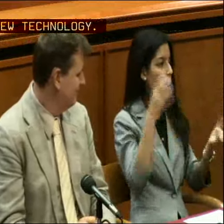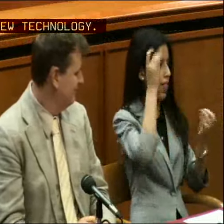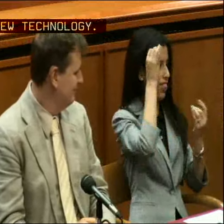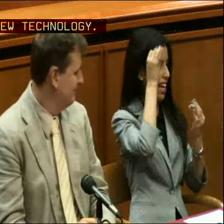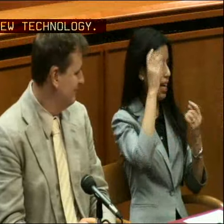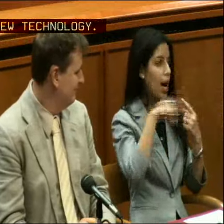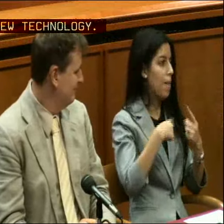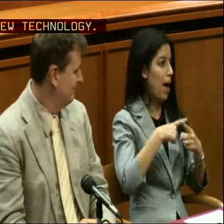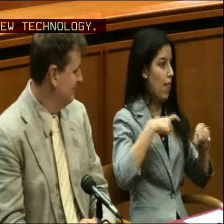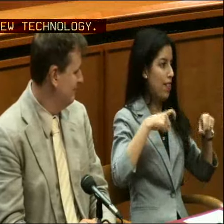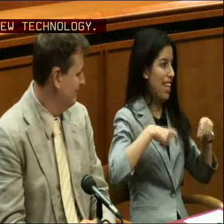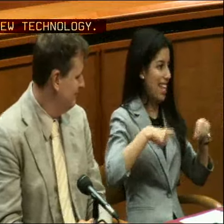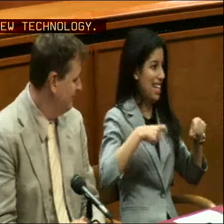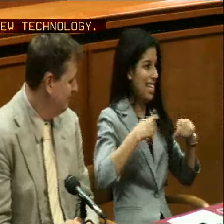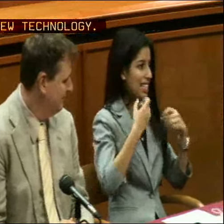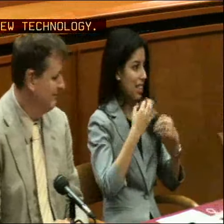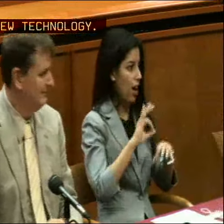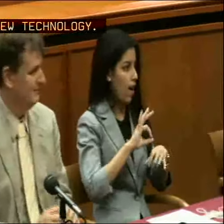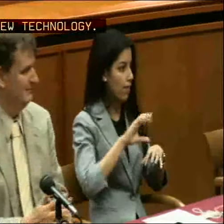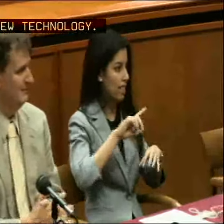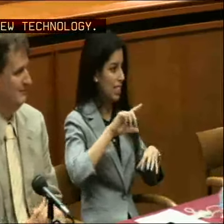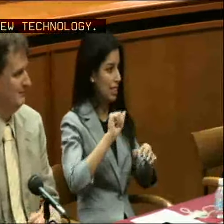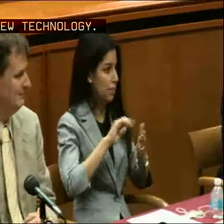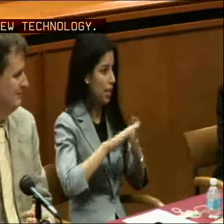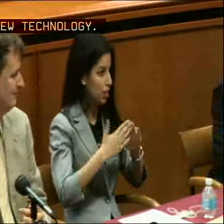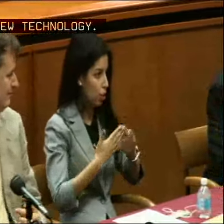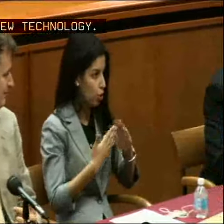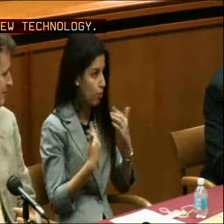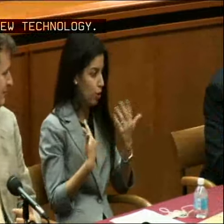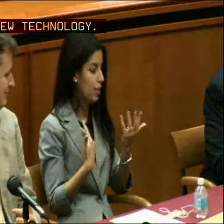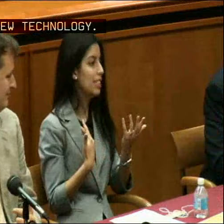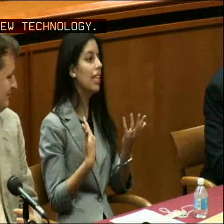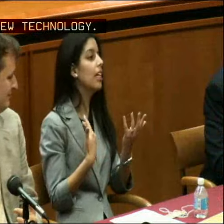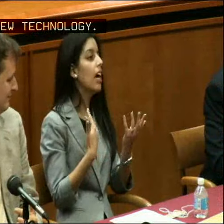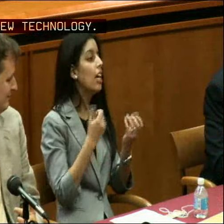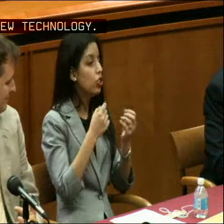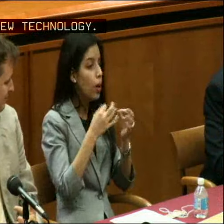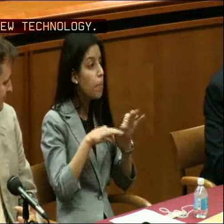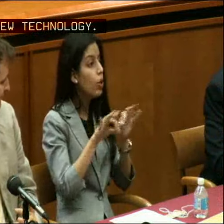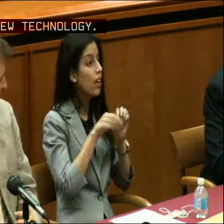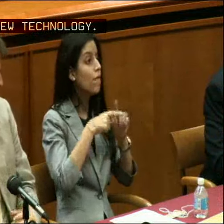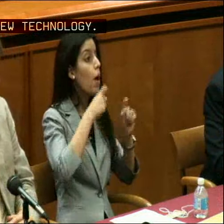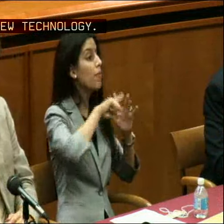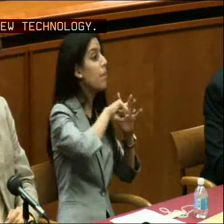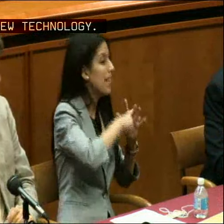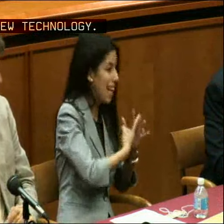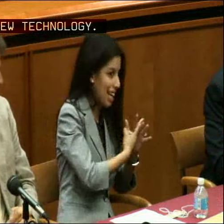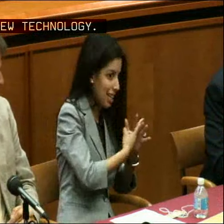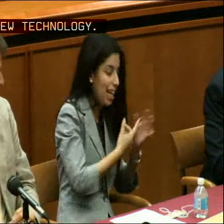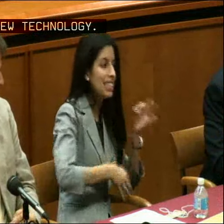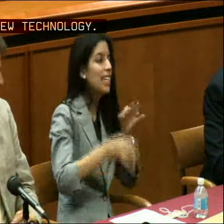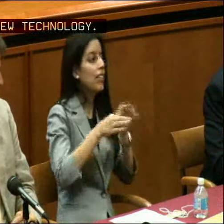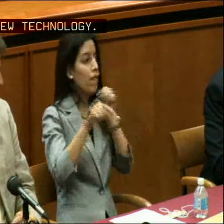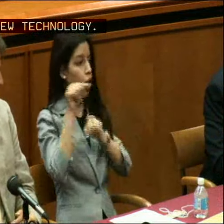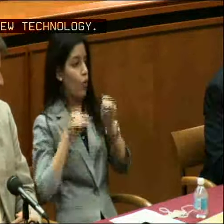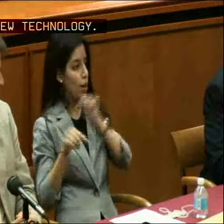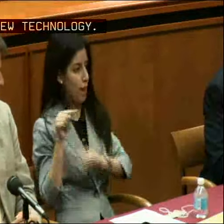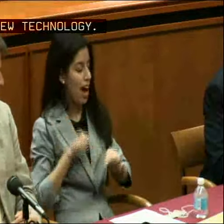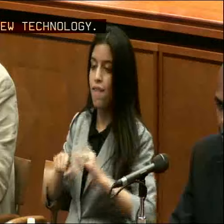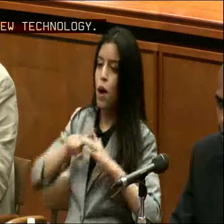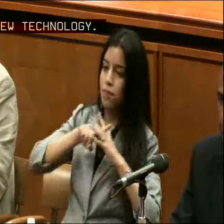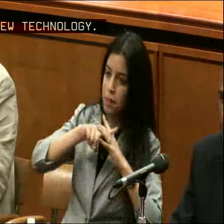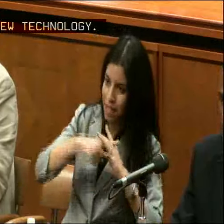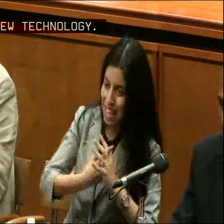We have very innovative technology, but we haven't looked at the needs of the communities. It's important that we include